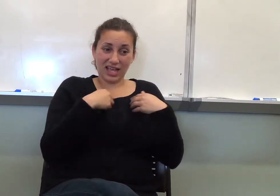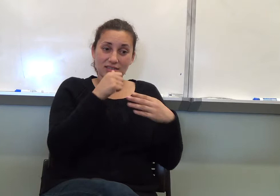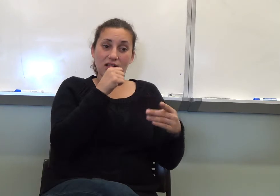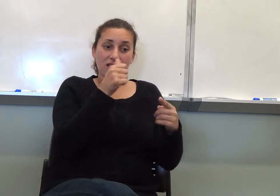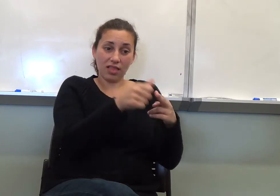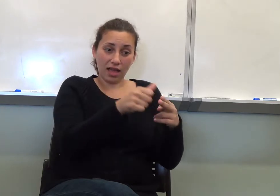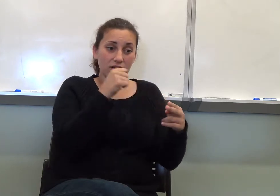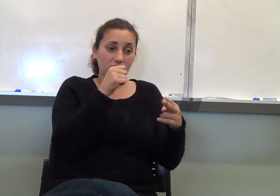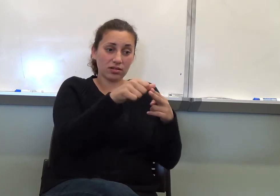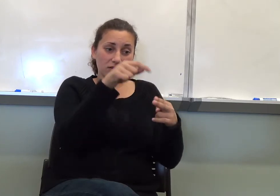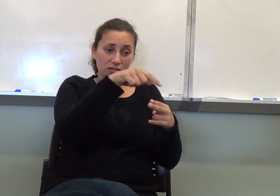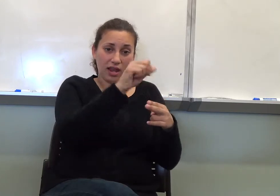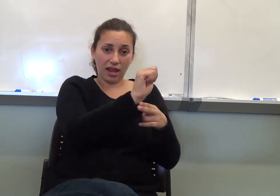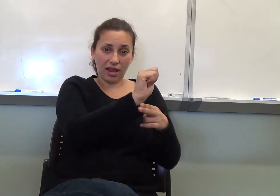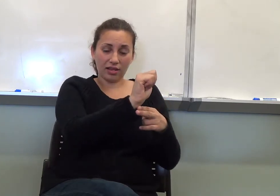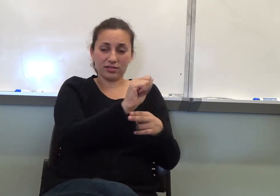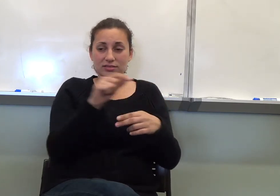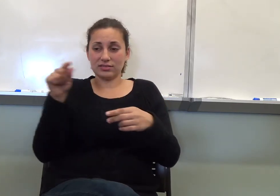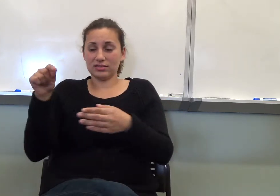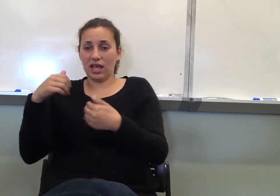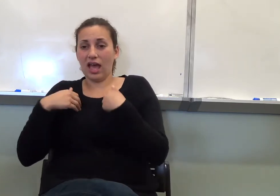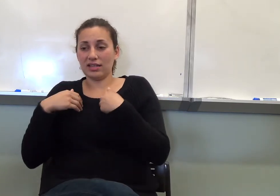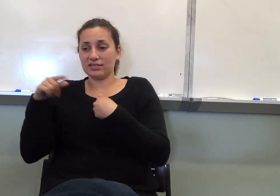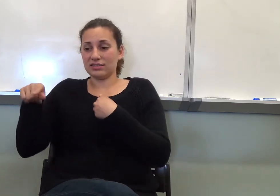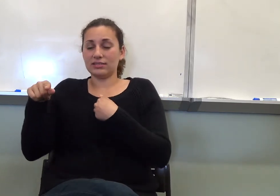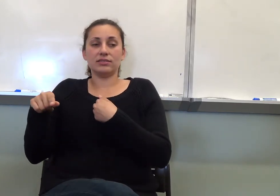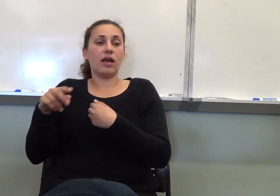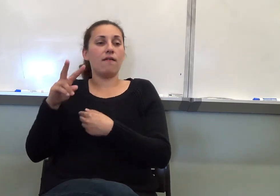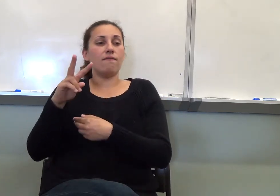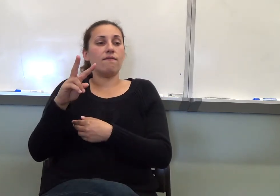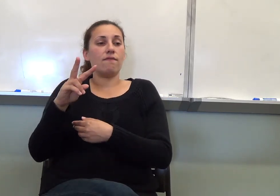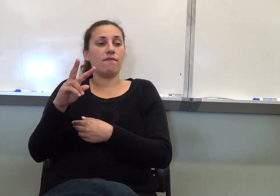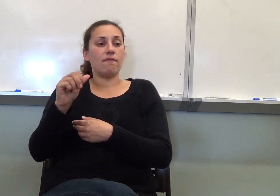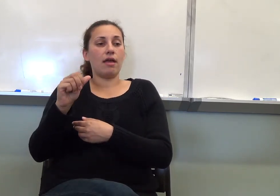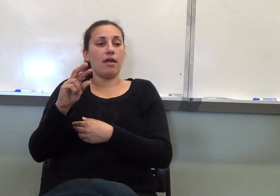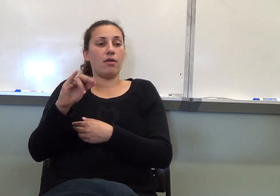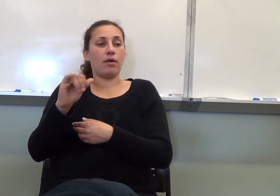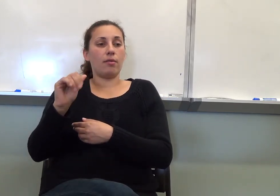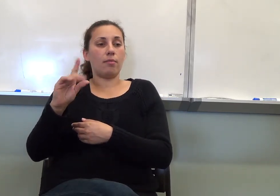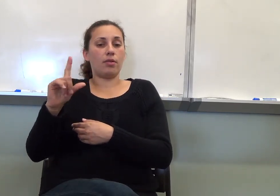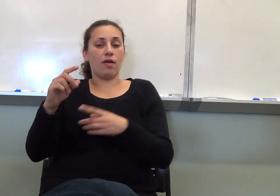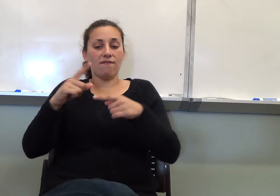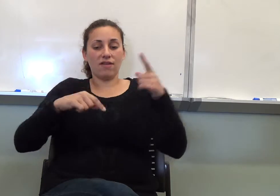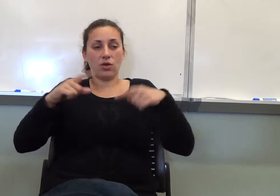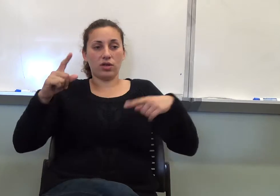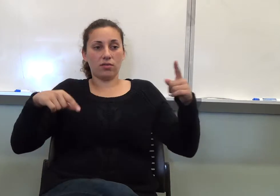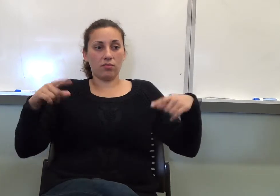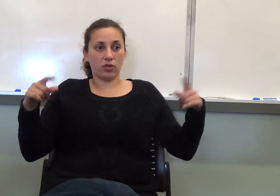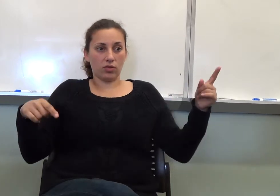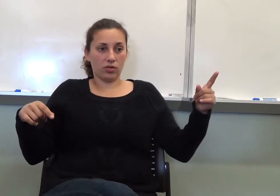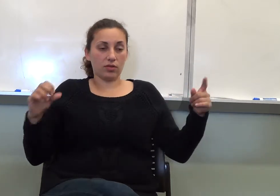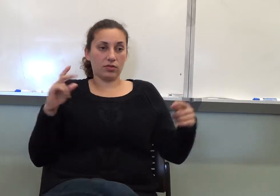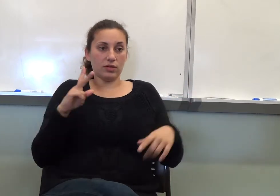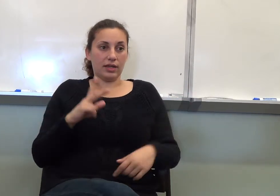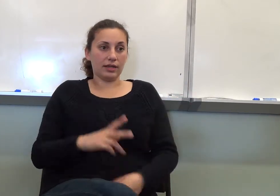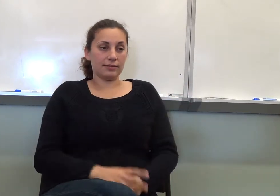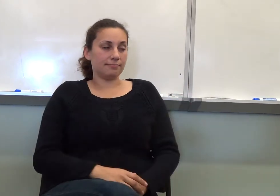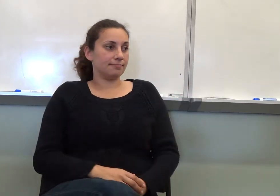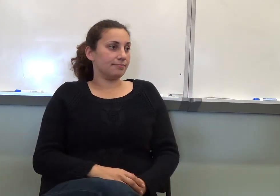a variable in it, which means that letter can change depending on whatever else you're going to be doing with this thing. So we can't